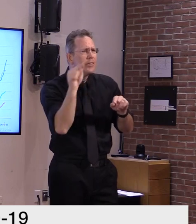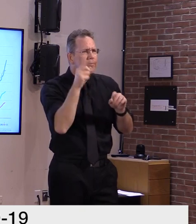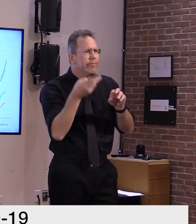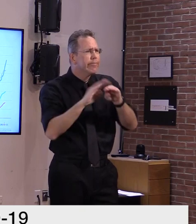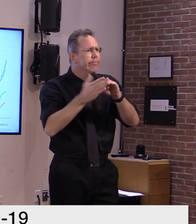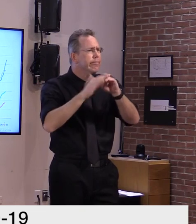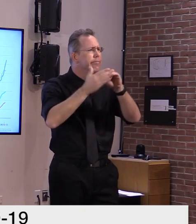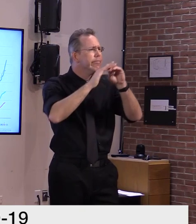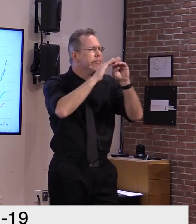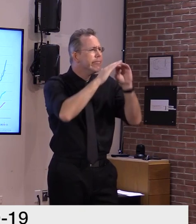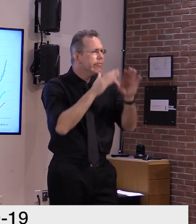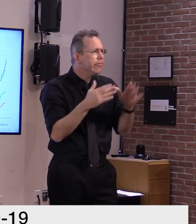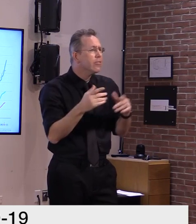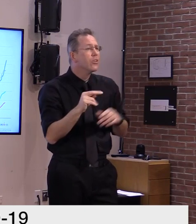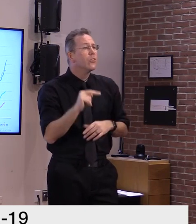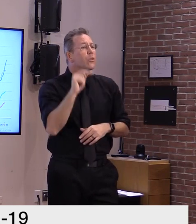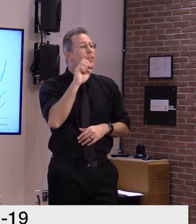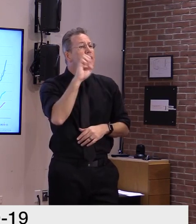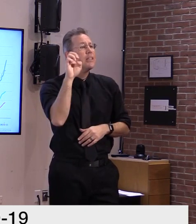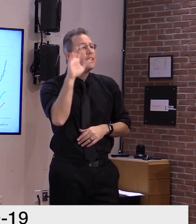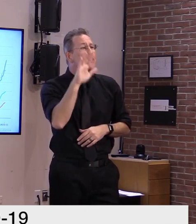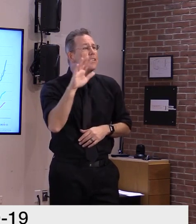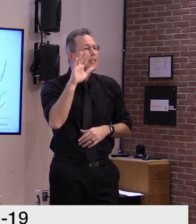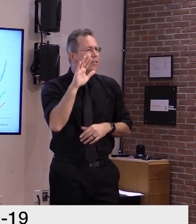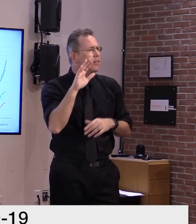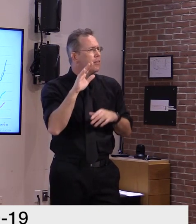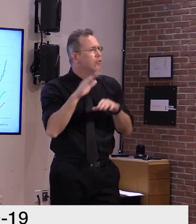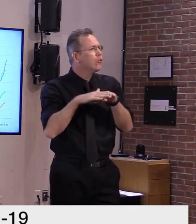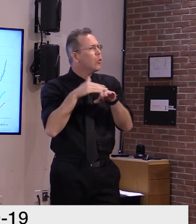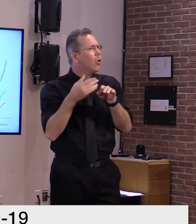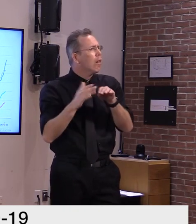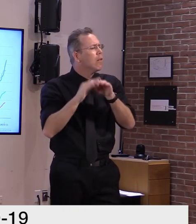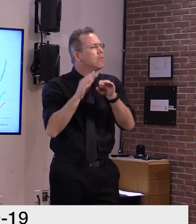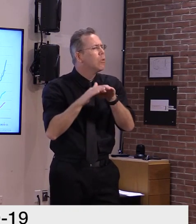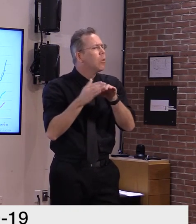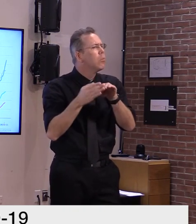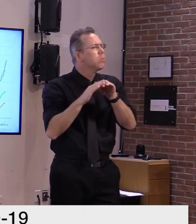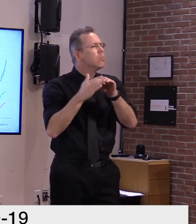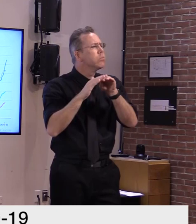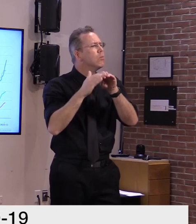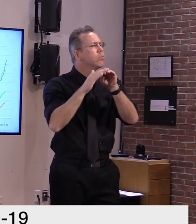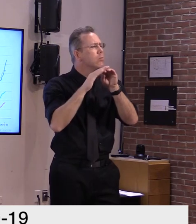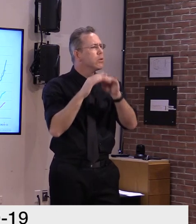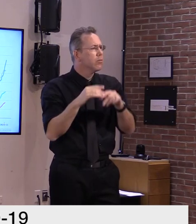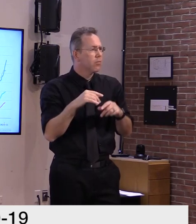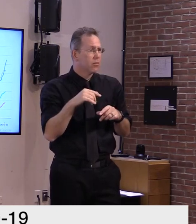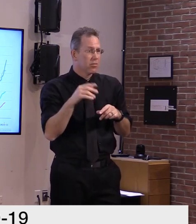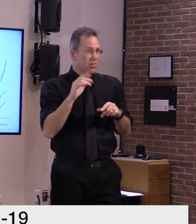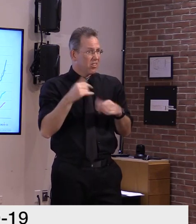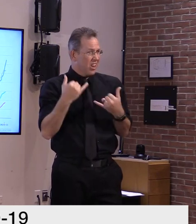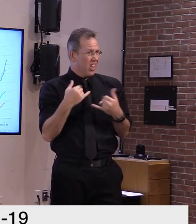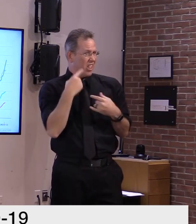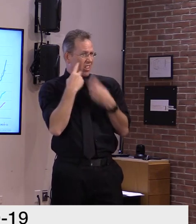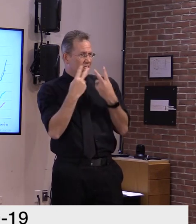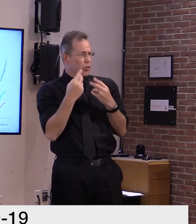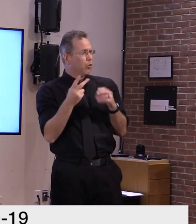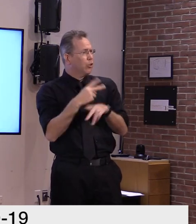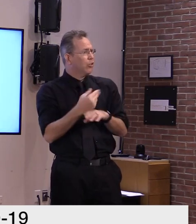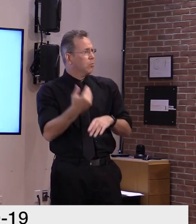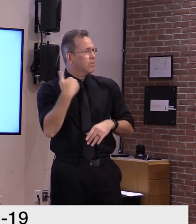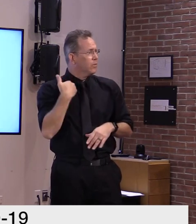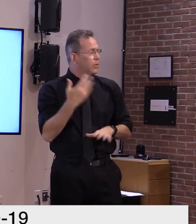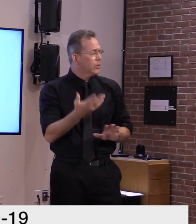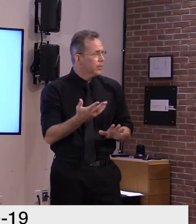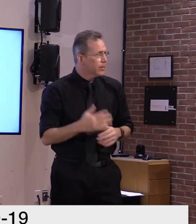Northeast, even though they're going up more quickly when we compare ourselves to our own experience earlier in the pandemic. Now I want to